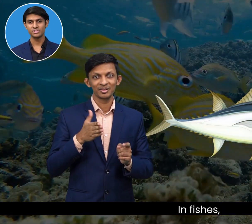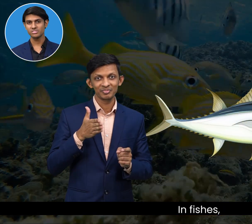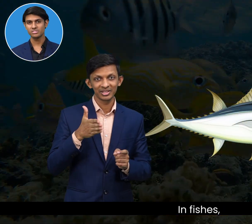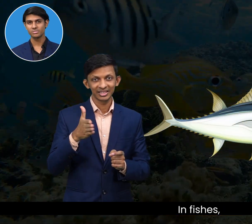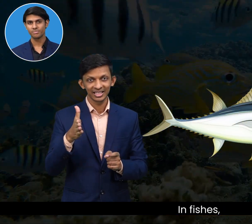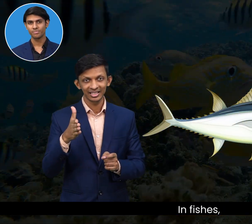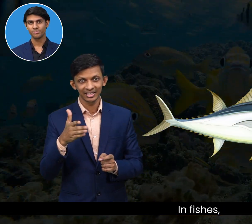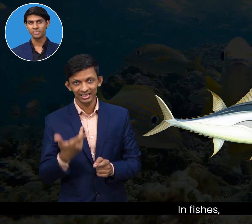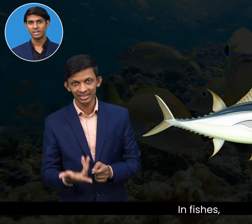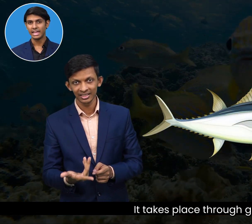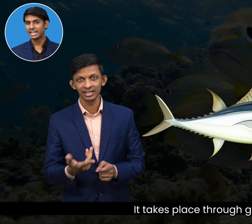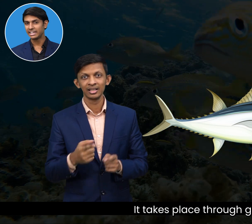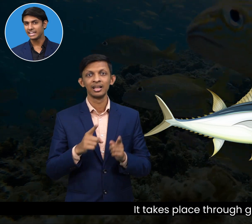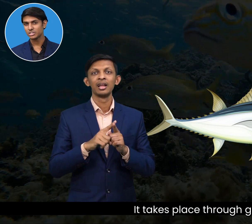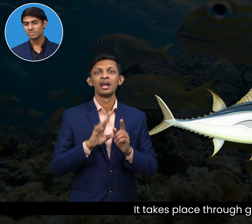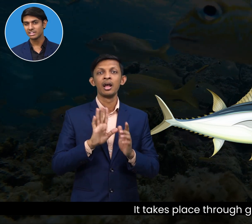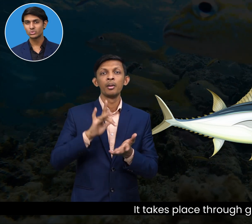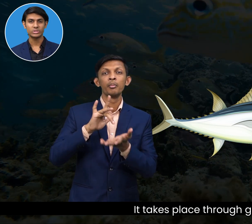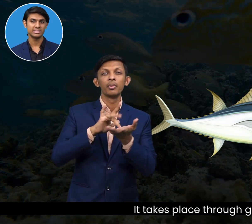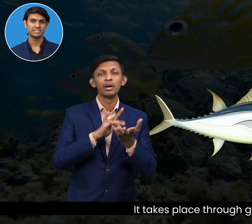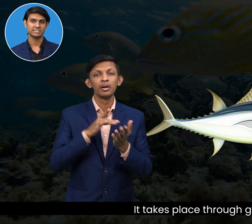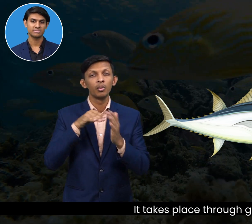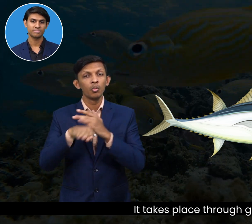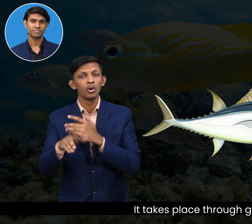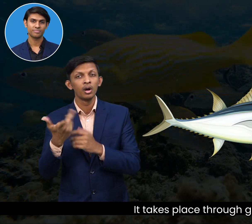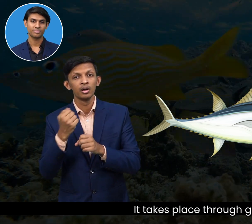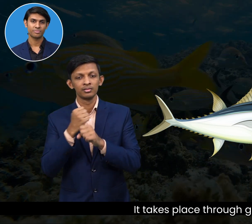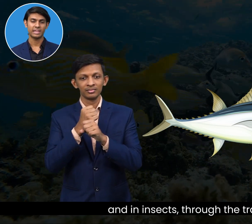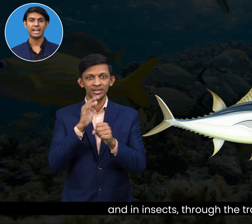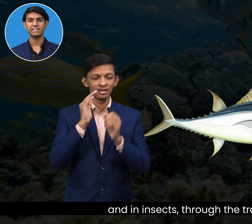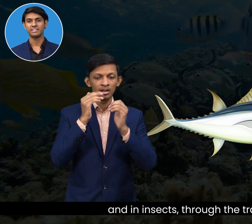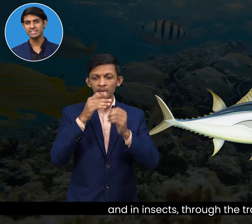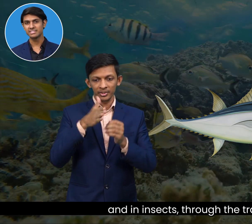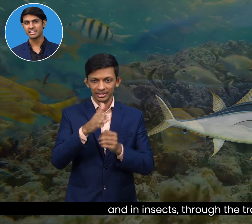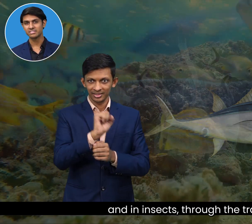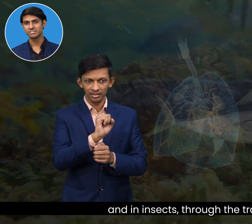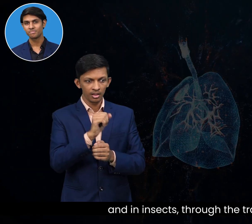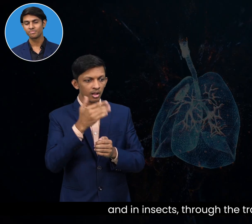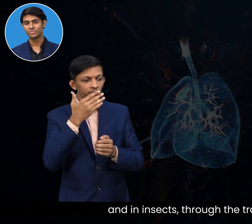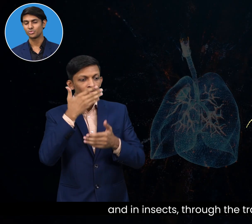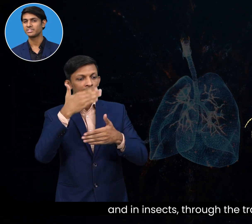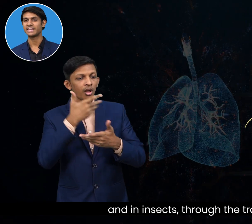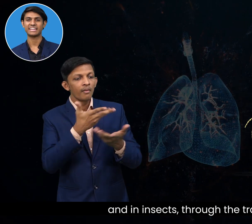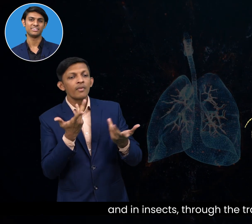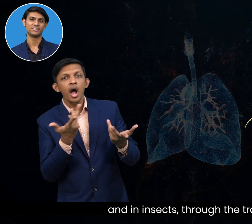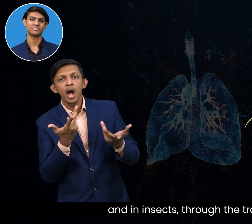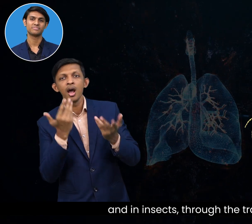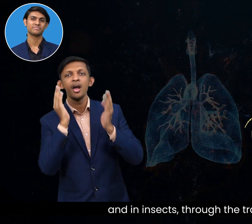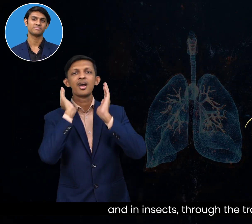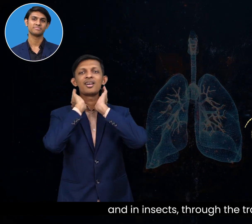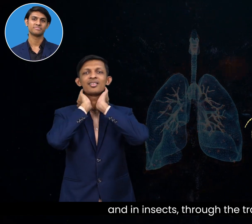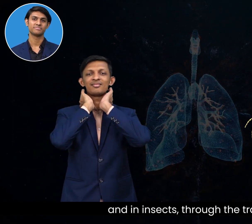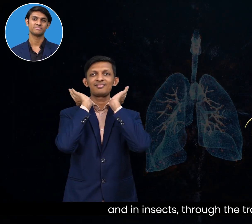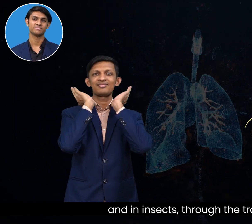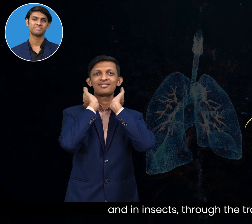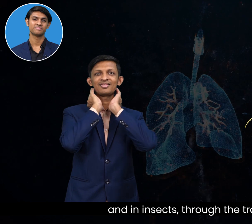In fishes, it takes place through gills, and in insects through the trachea.